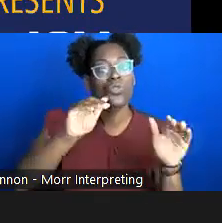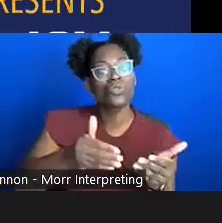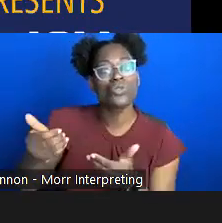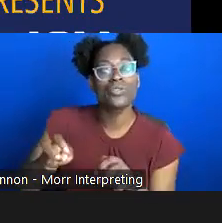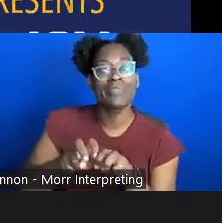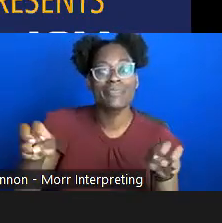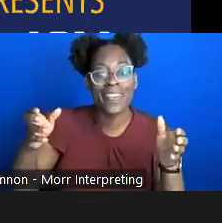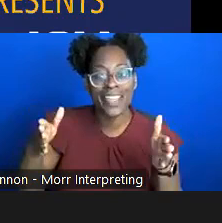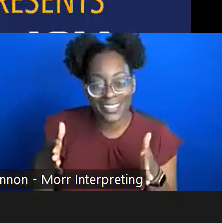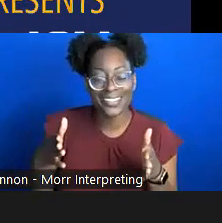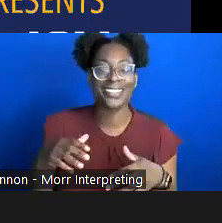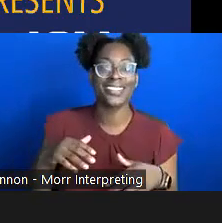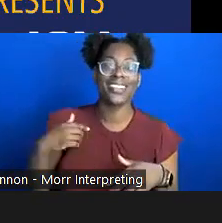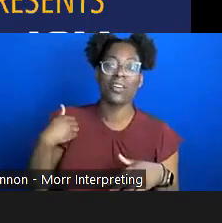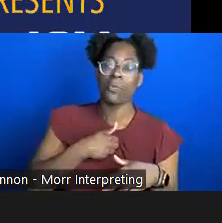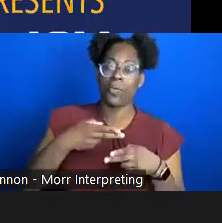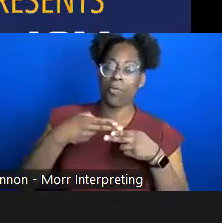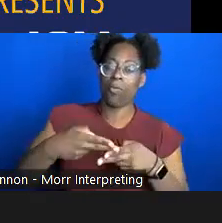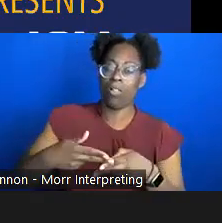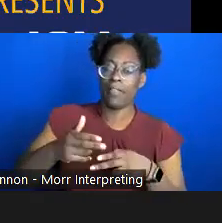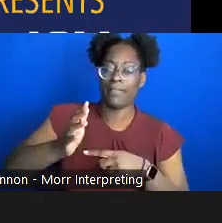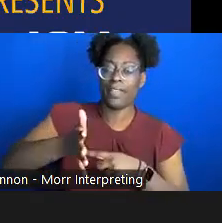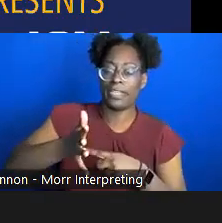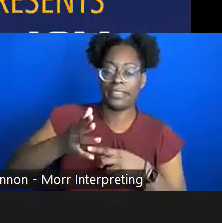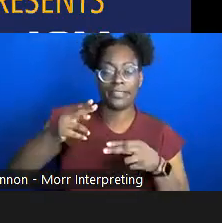related to the theme that's of their own choosing.